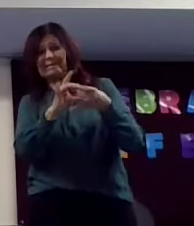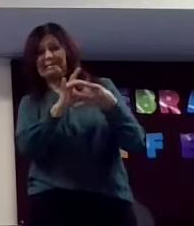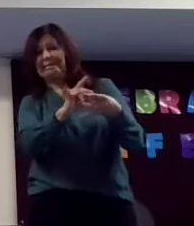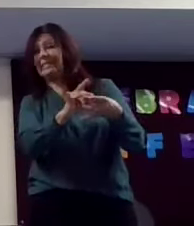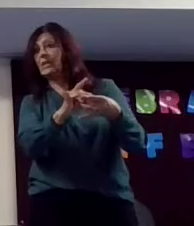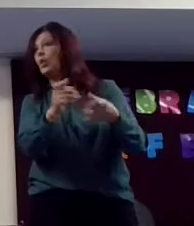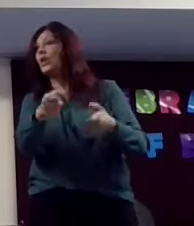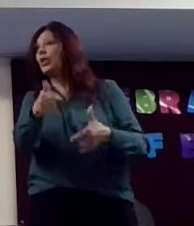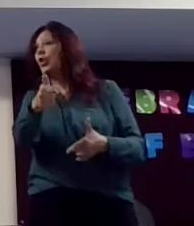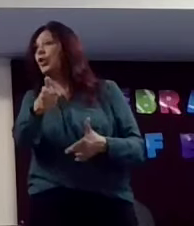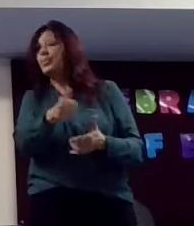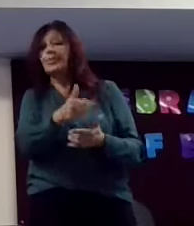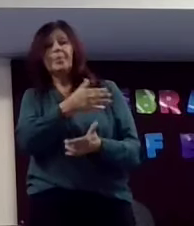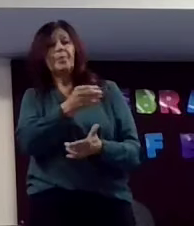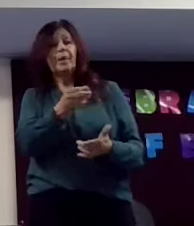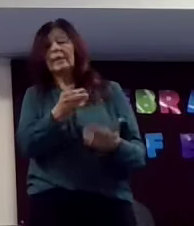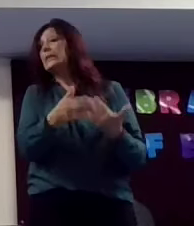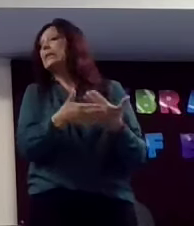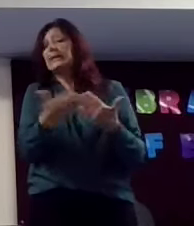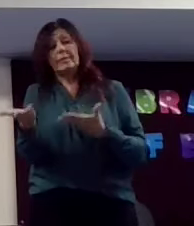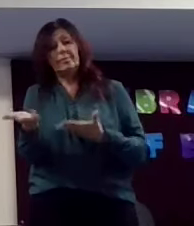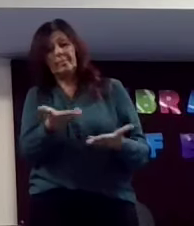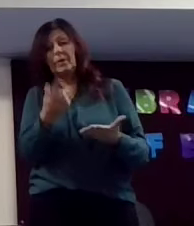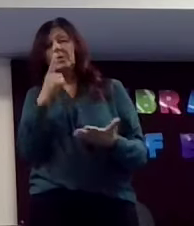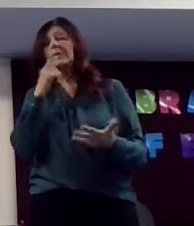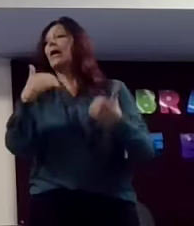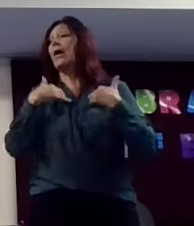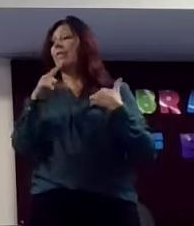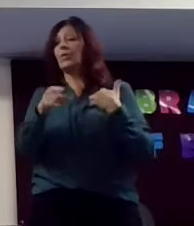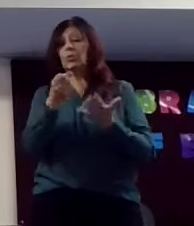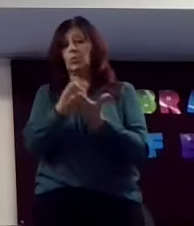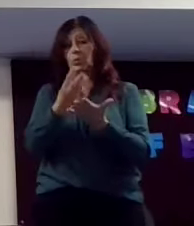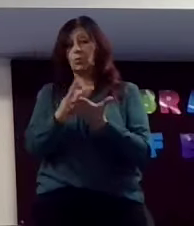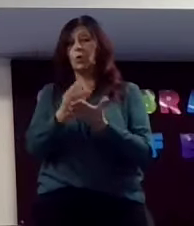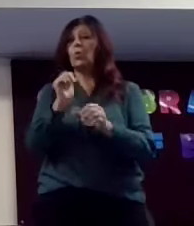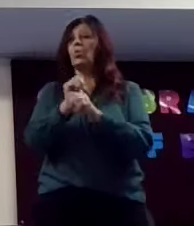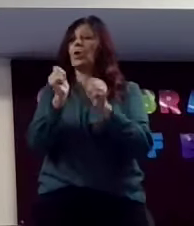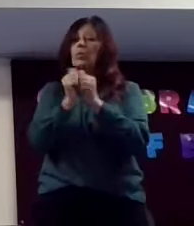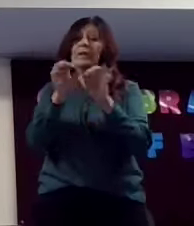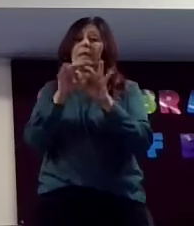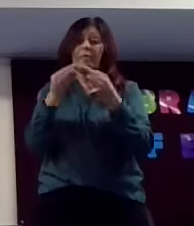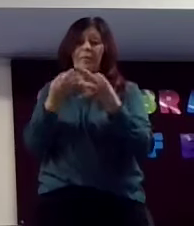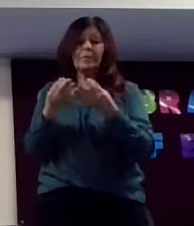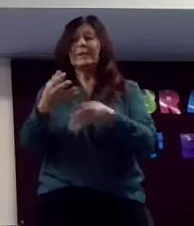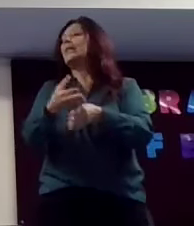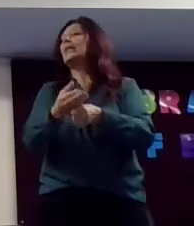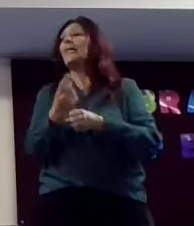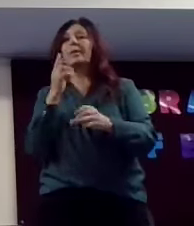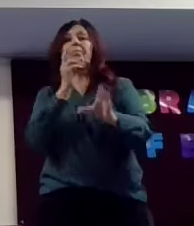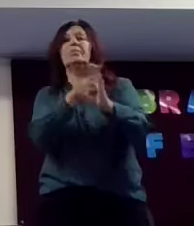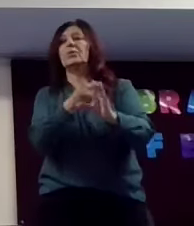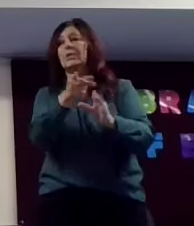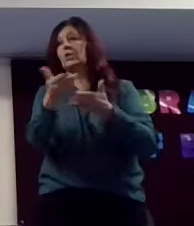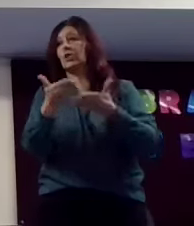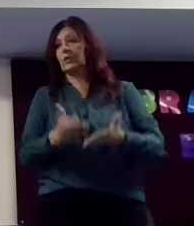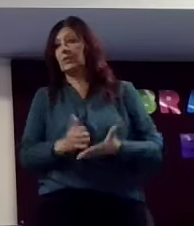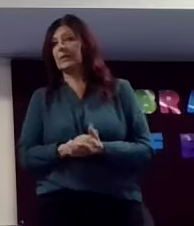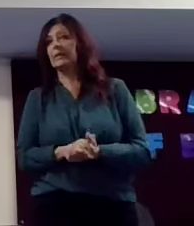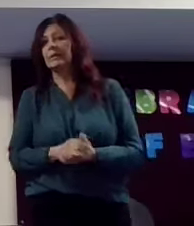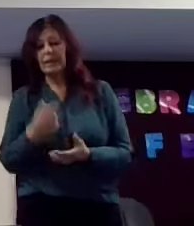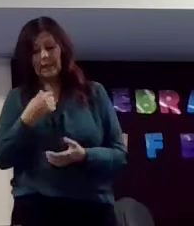the cases quicker and more readily. And we need to have those social workers work with the families and getting them enrolled in these